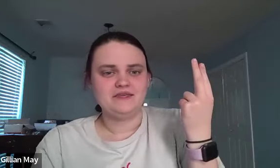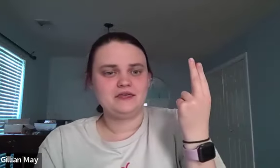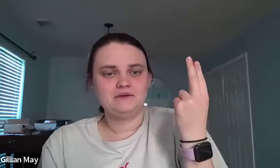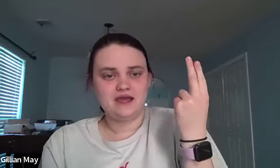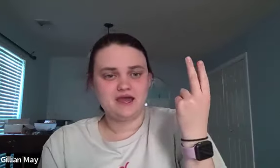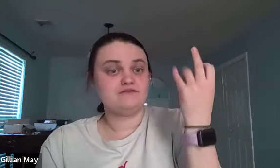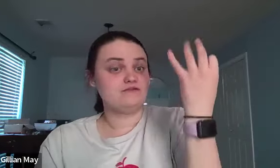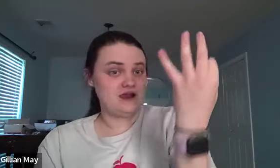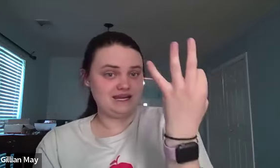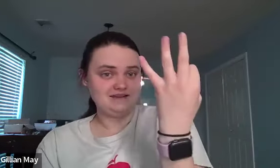Then we had Friday.